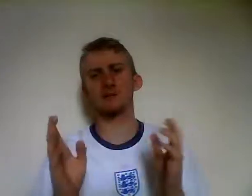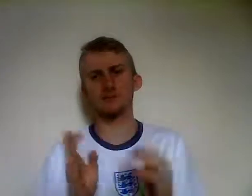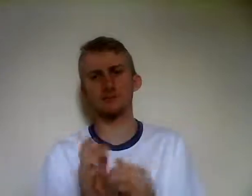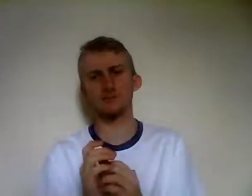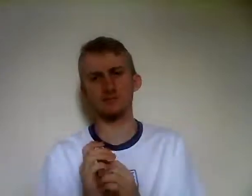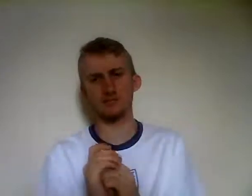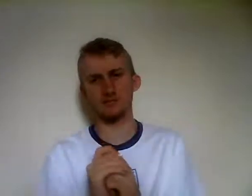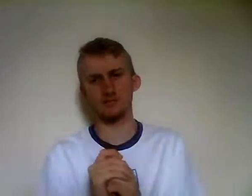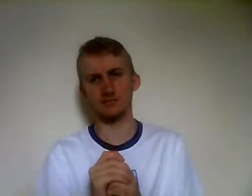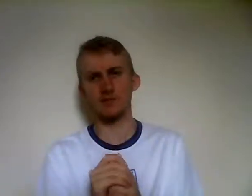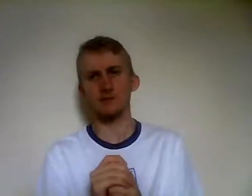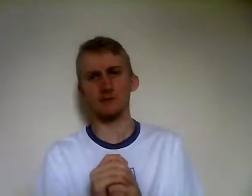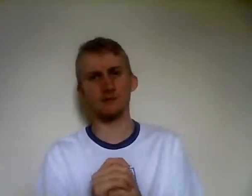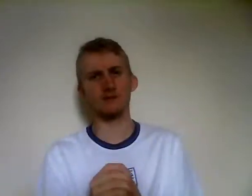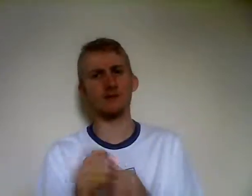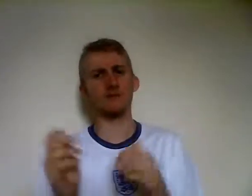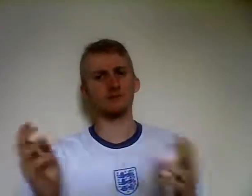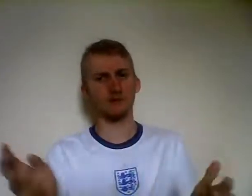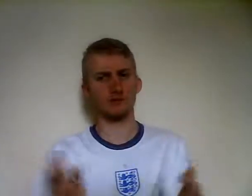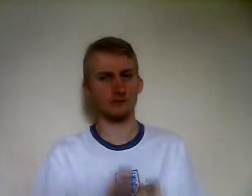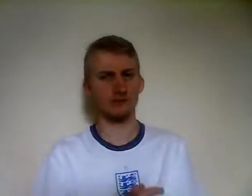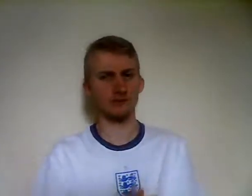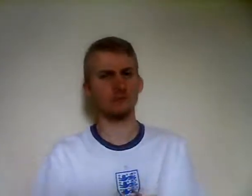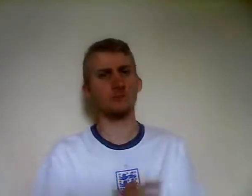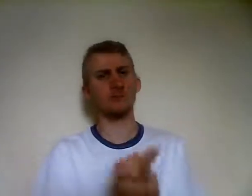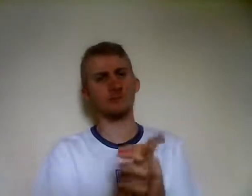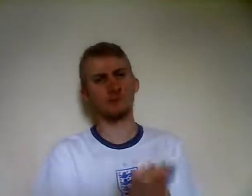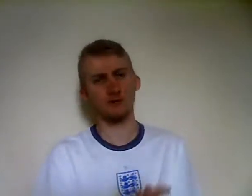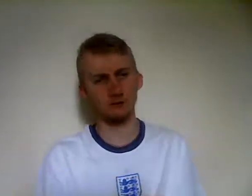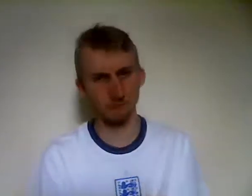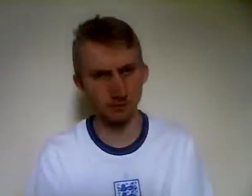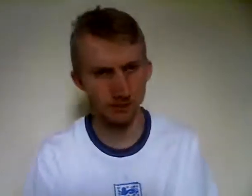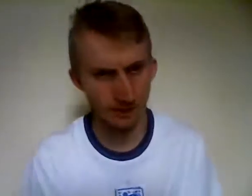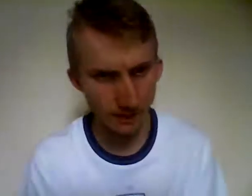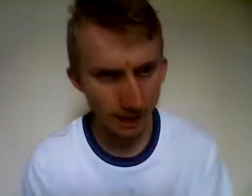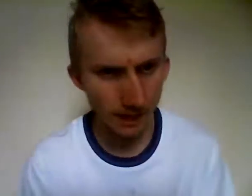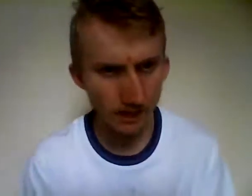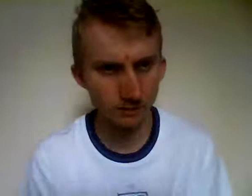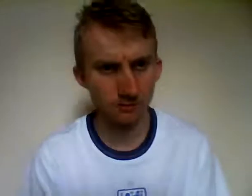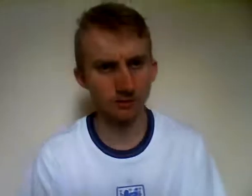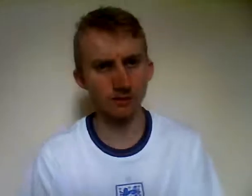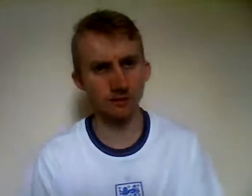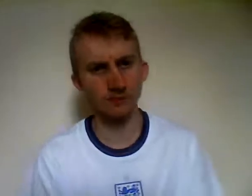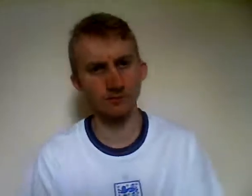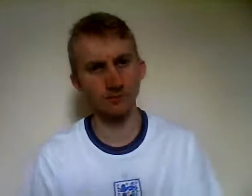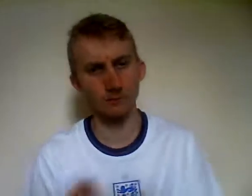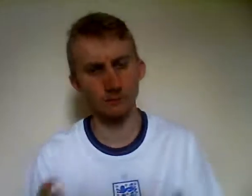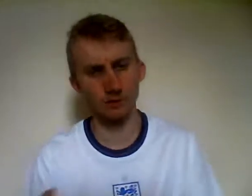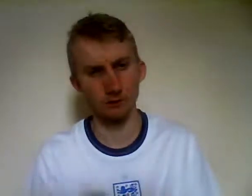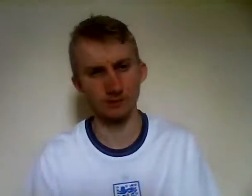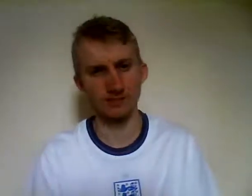the Majids, being unable to vote on the matter despite being owed money, it looked unlikely that the club could be